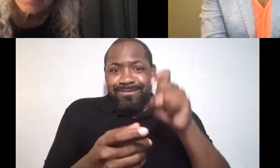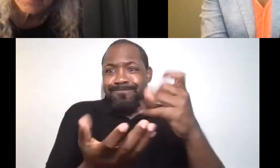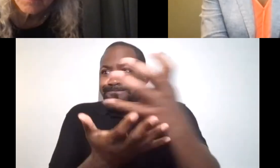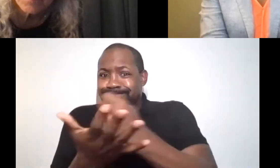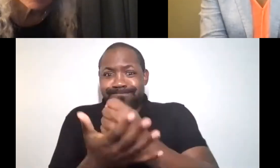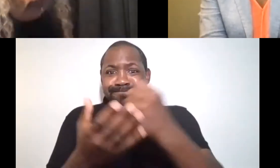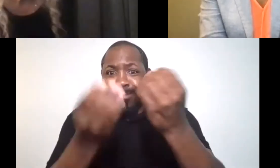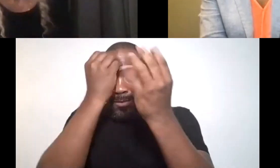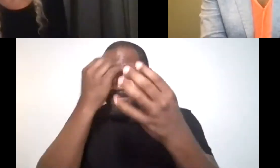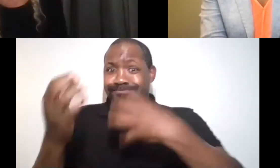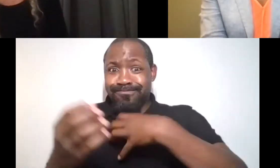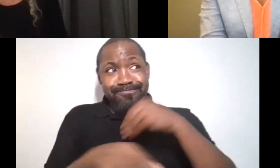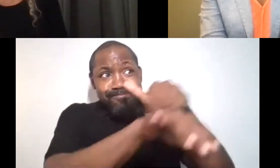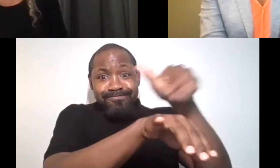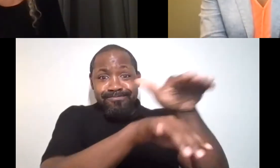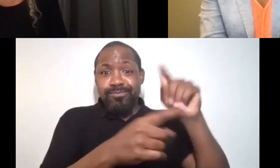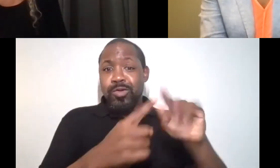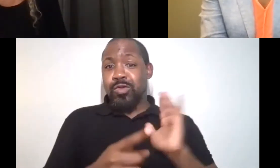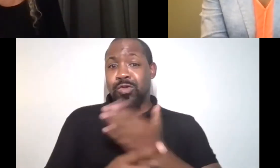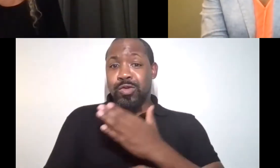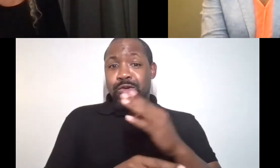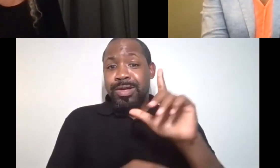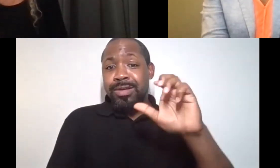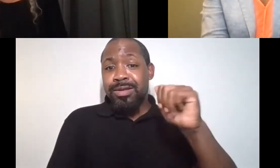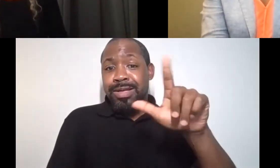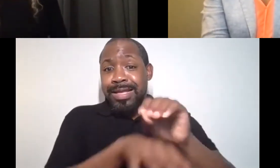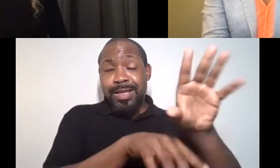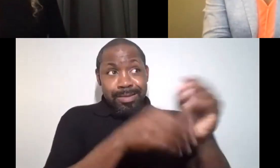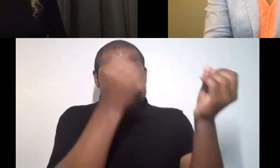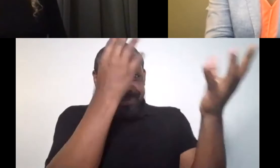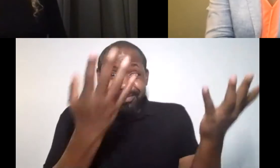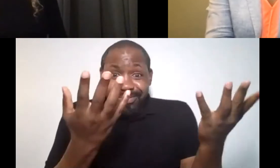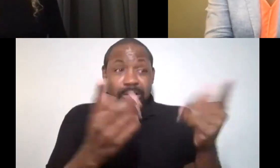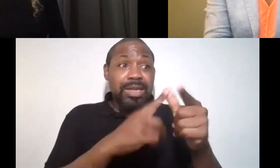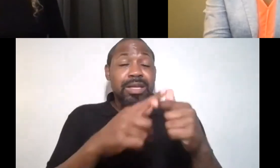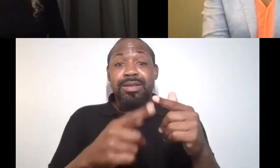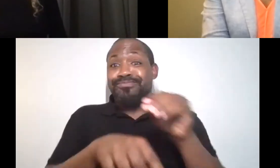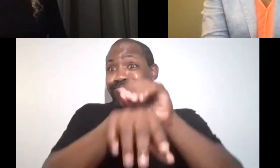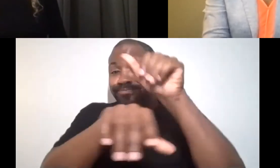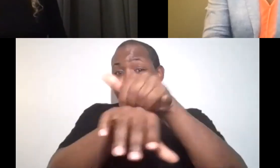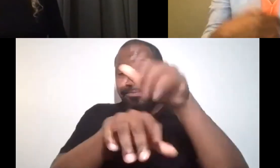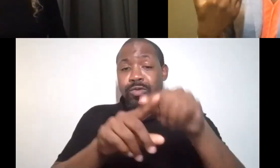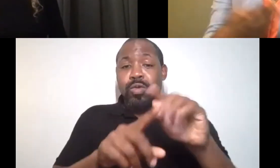wall. We're trying to get more information again to send that over to legal counsel to then bring it up the